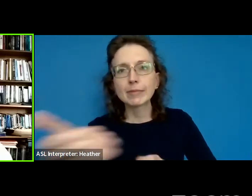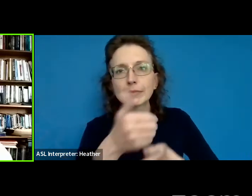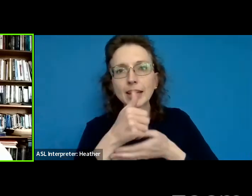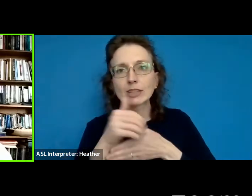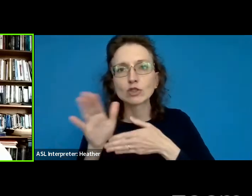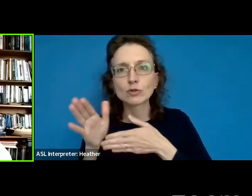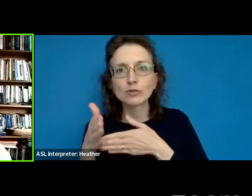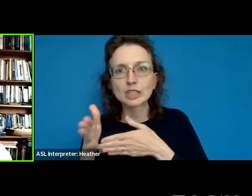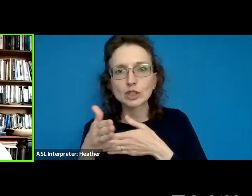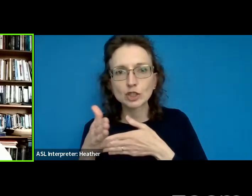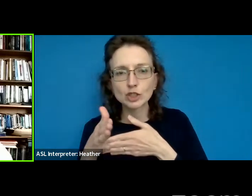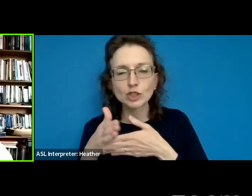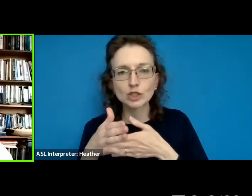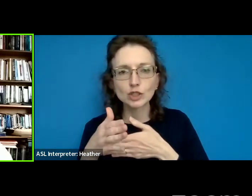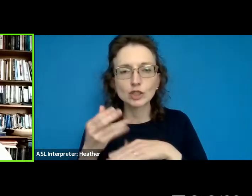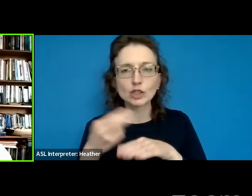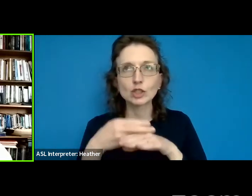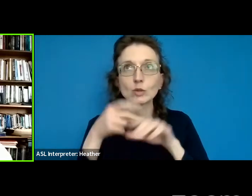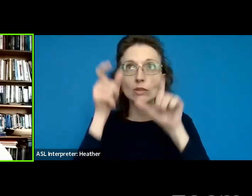and used the